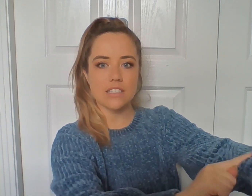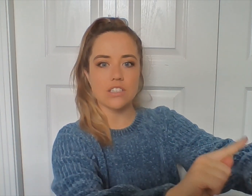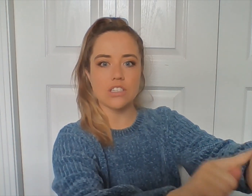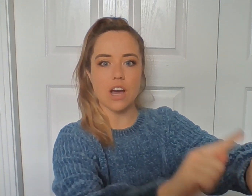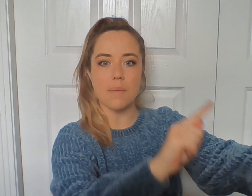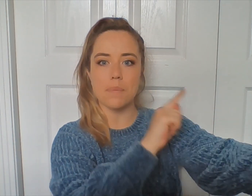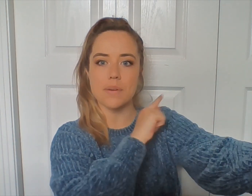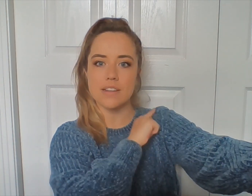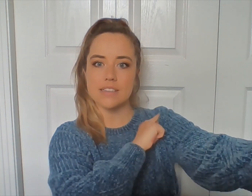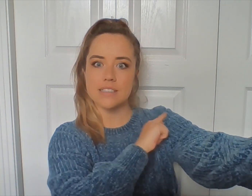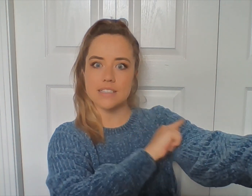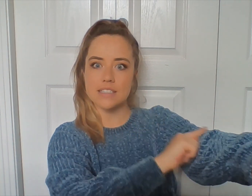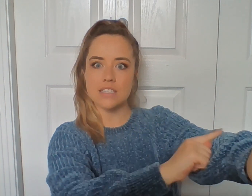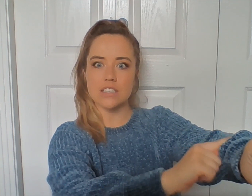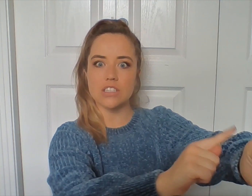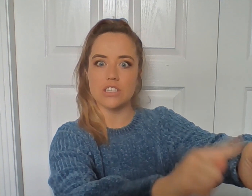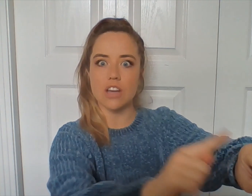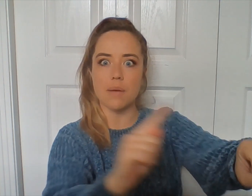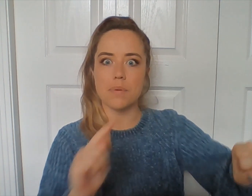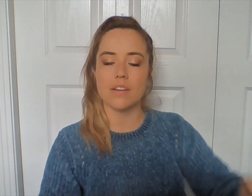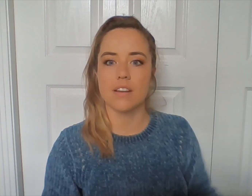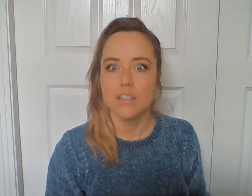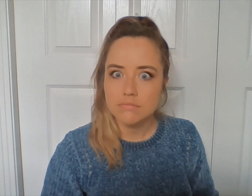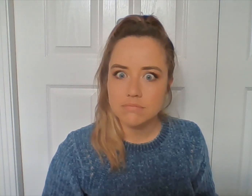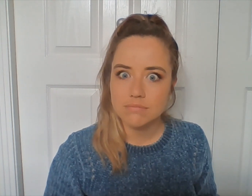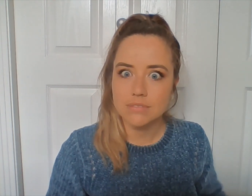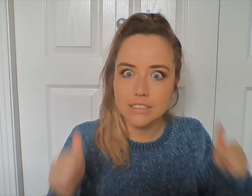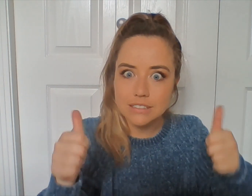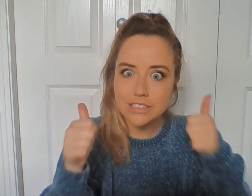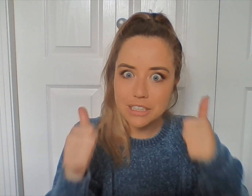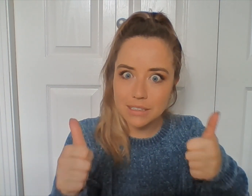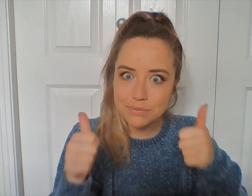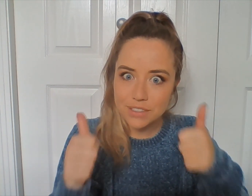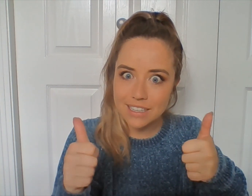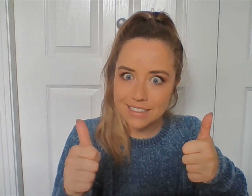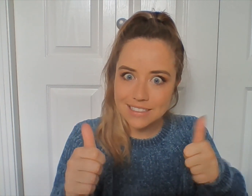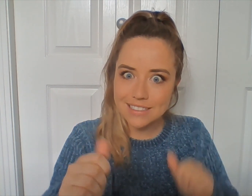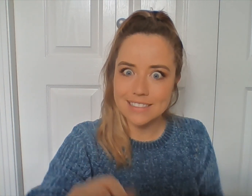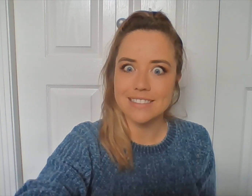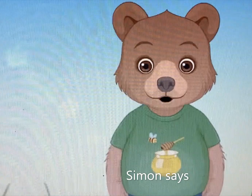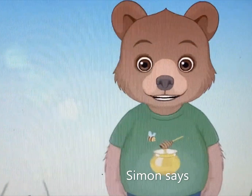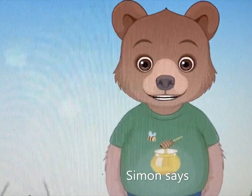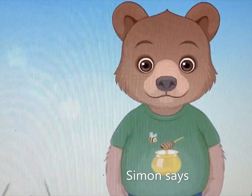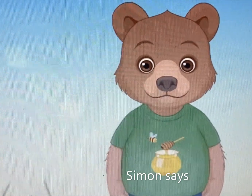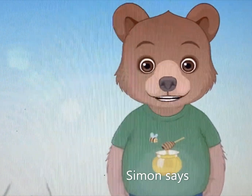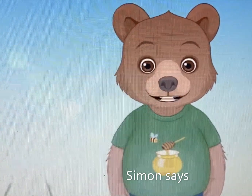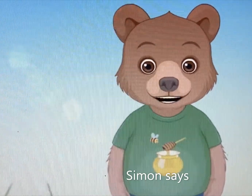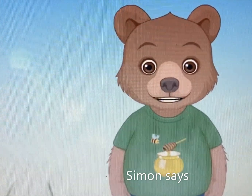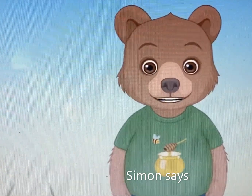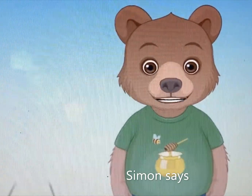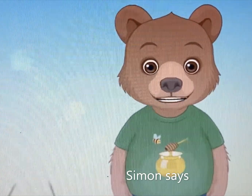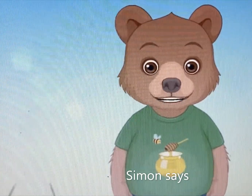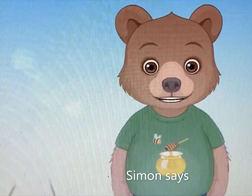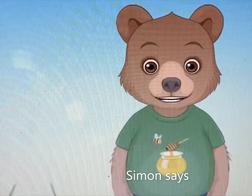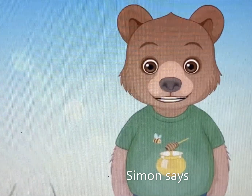Stop. Stop. Good job, friends. Simon says,